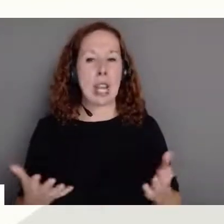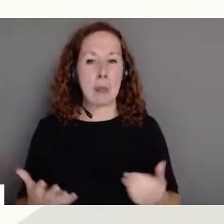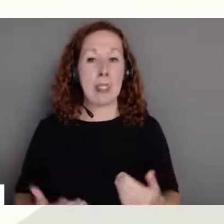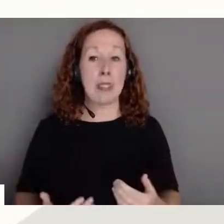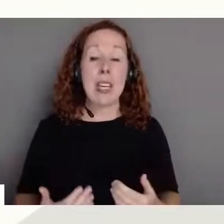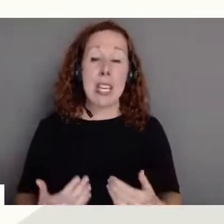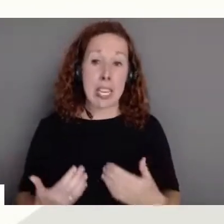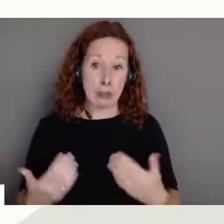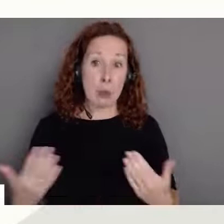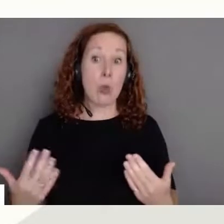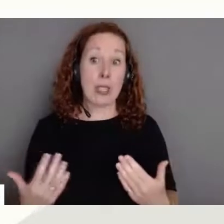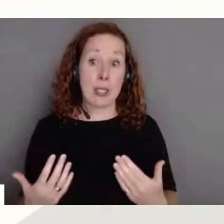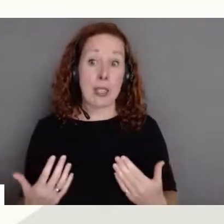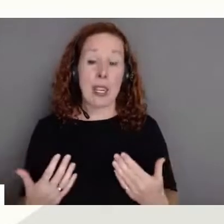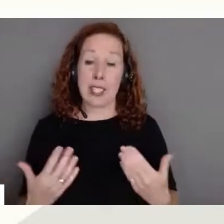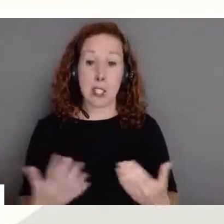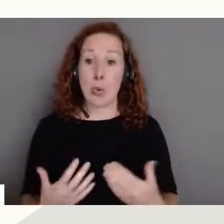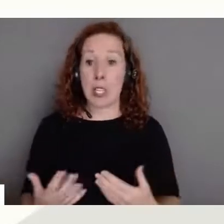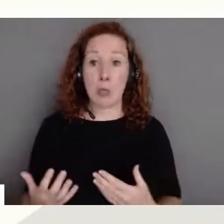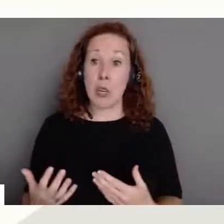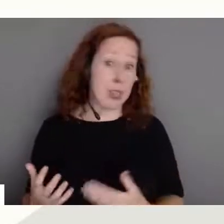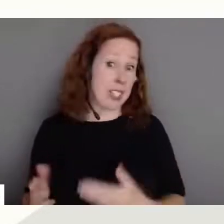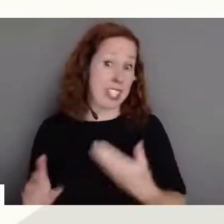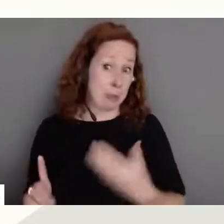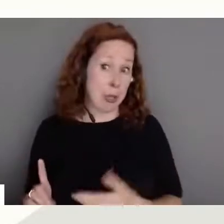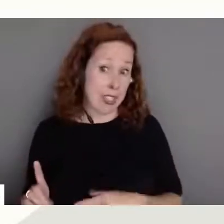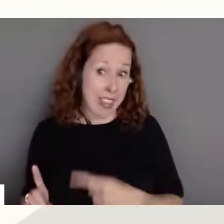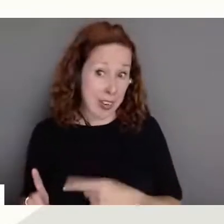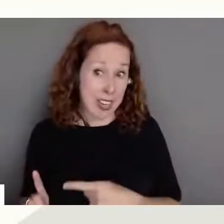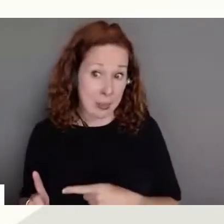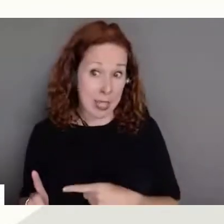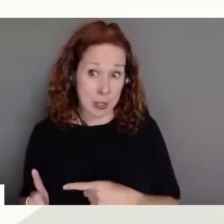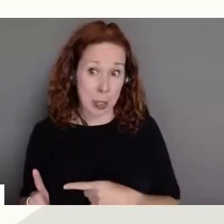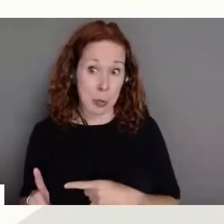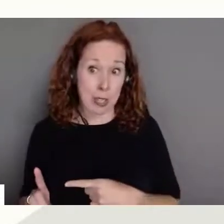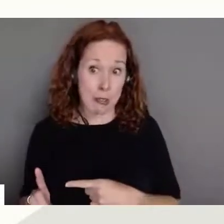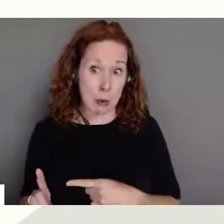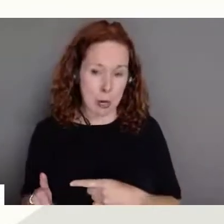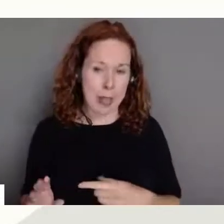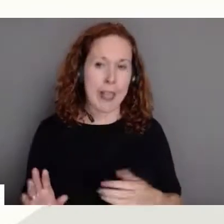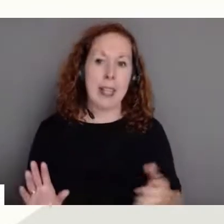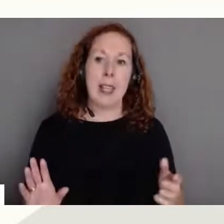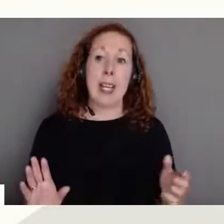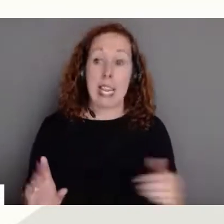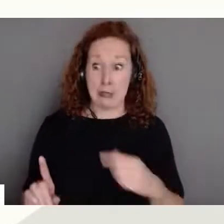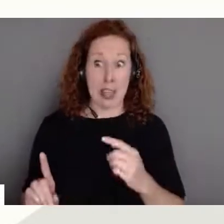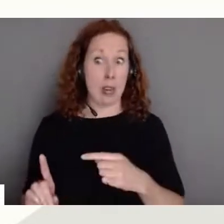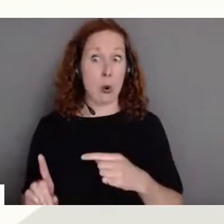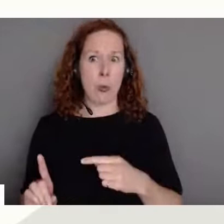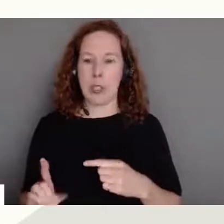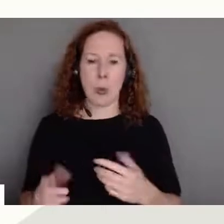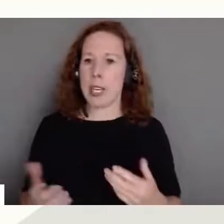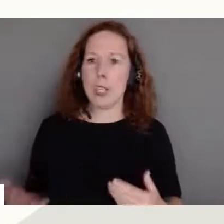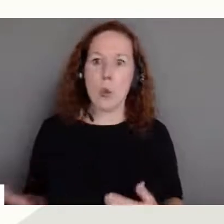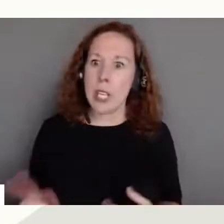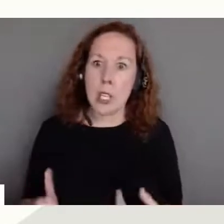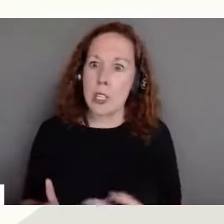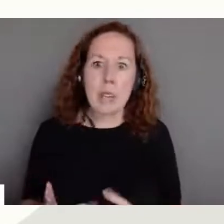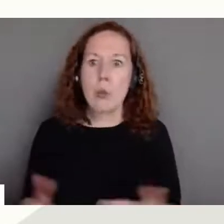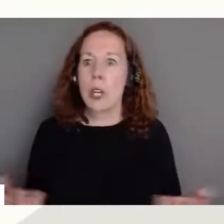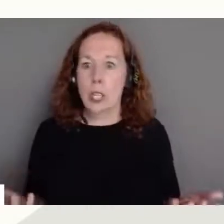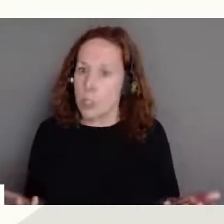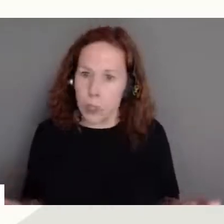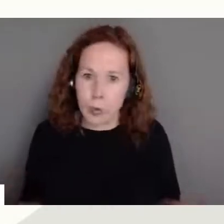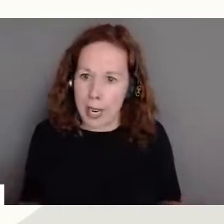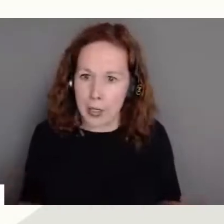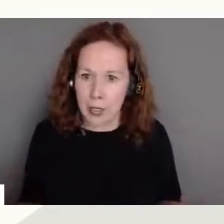that example of if it was a situation where there's a deaf person there that I've been interpreting for, yeah, if they're open to it, I don't want to. You